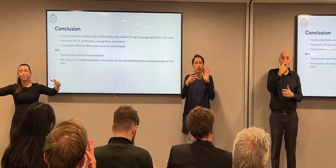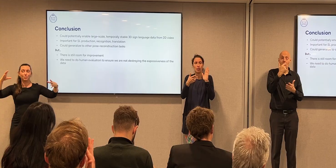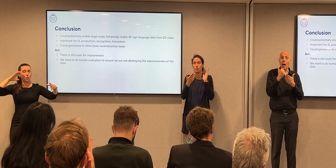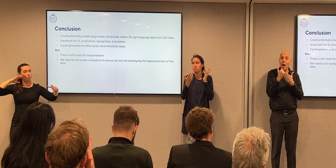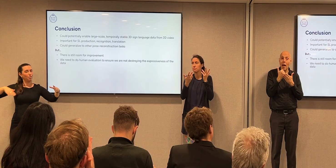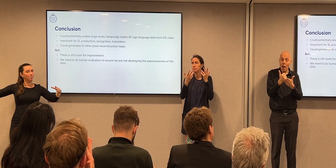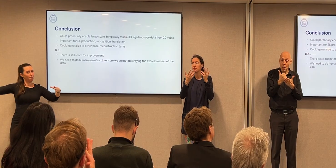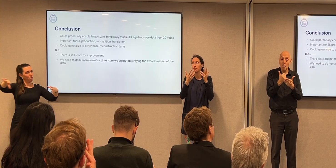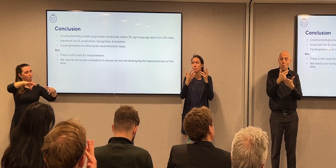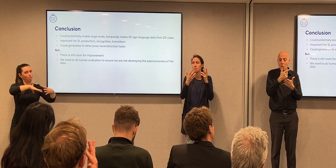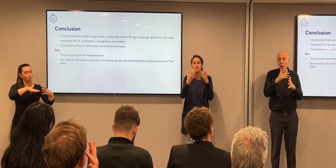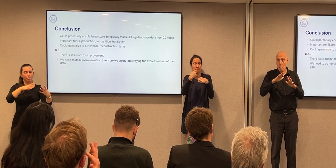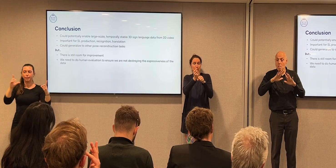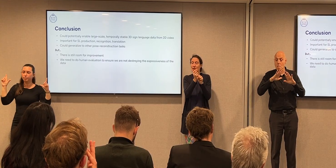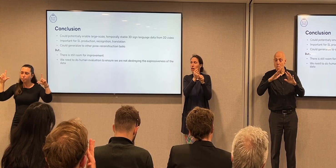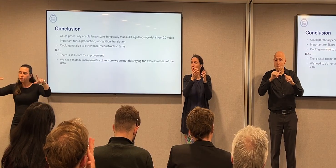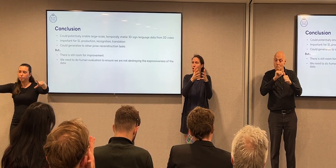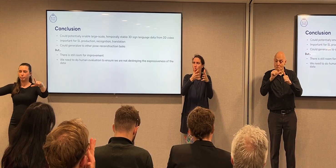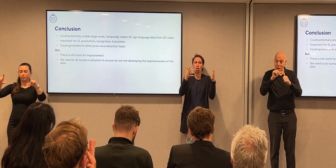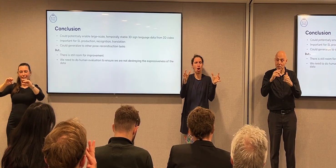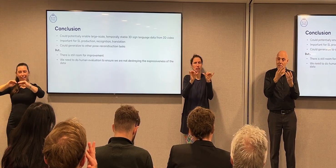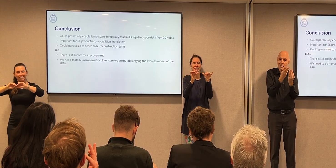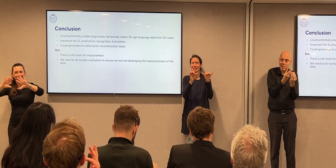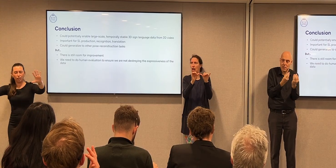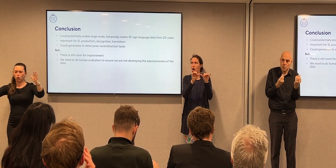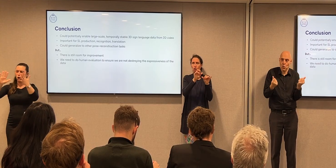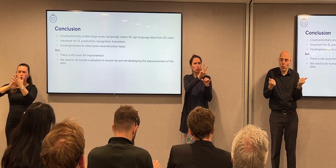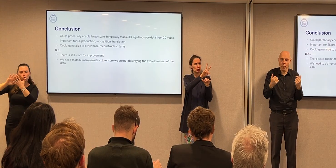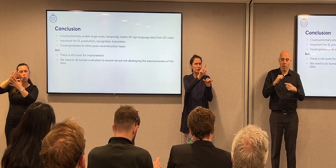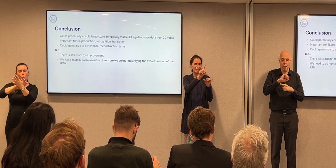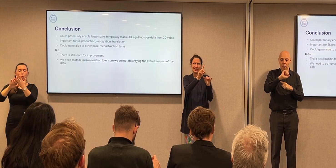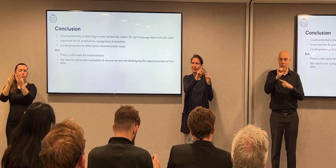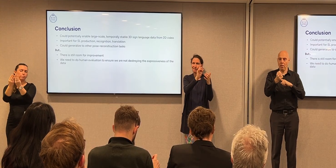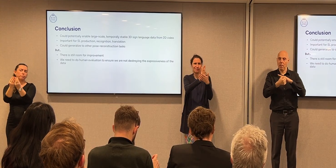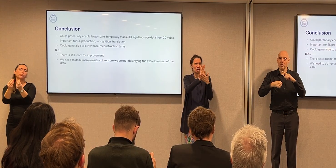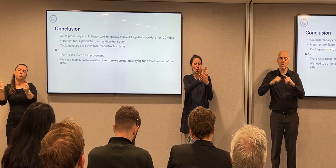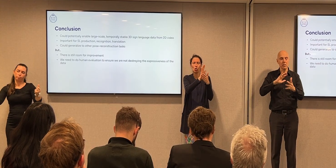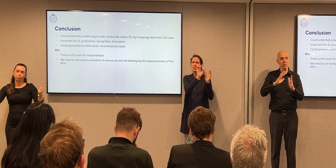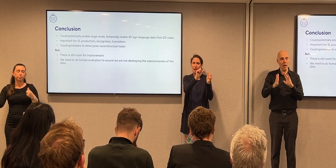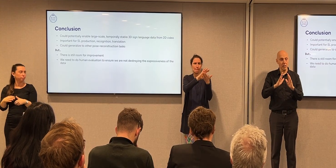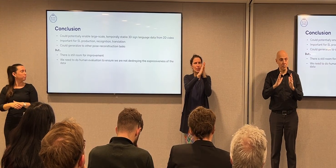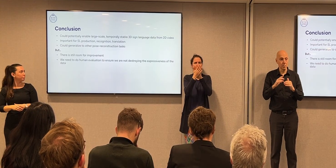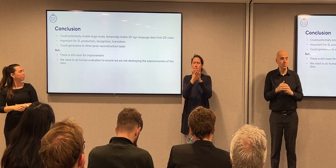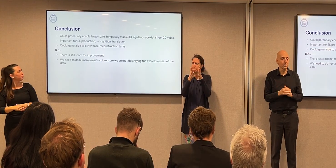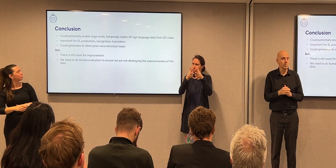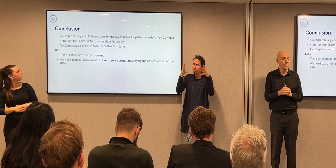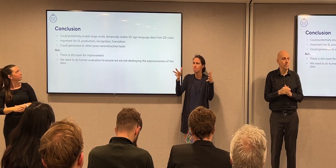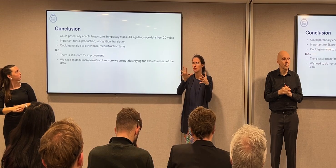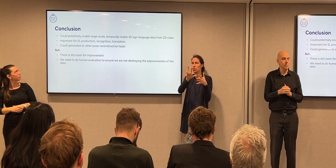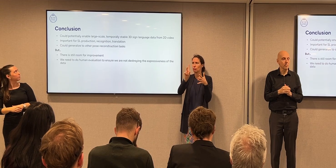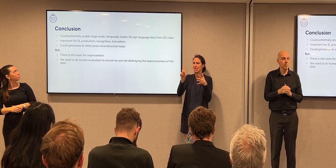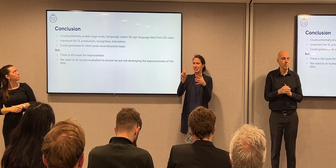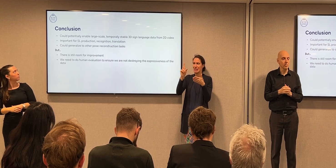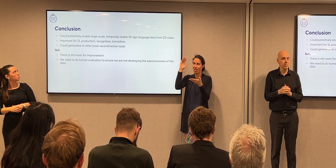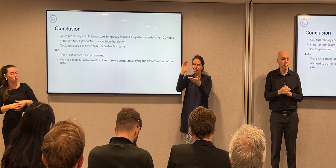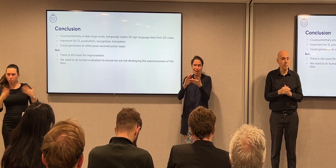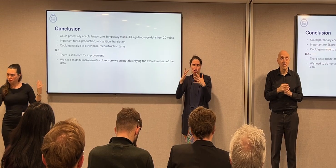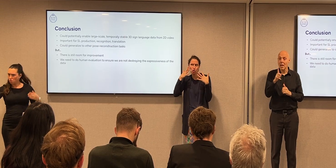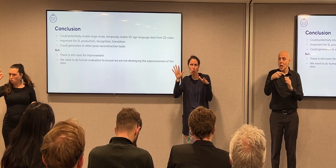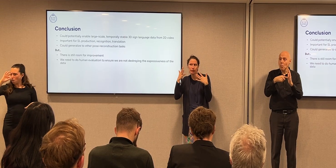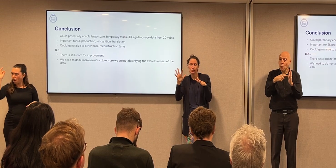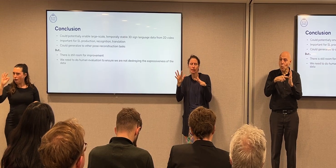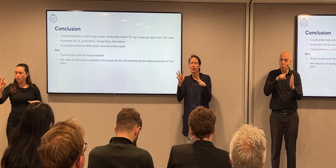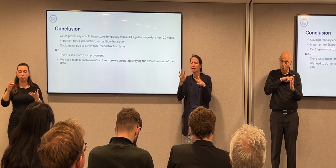more temporally stable 3D sign language data from 2D video. And this is important. For us, it's important because we train